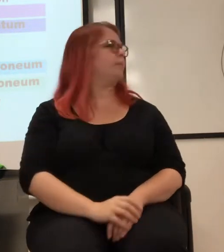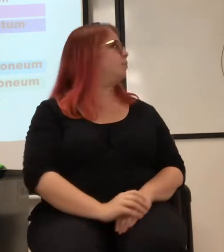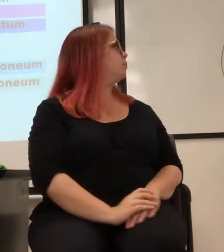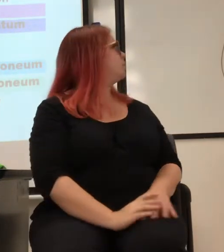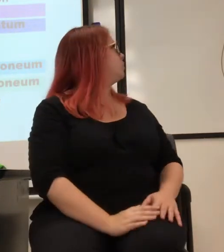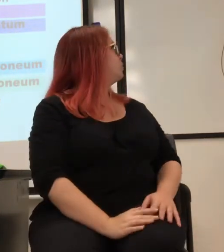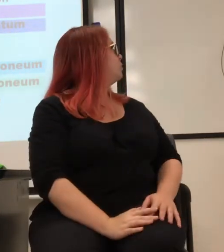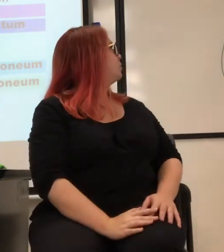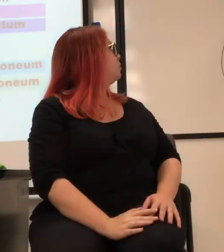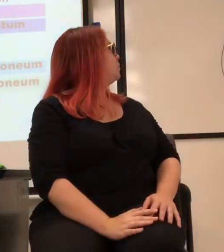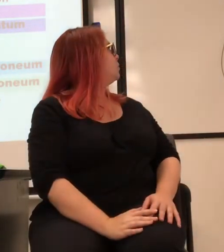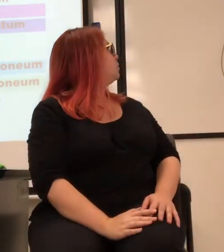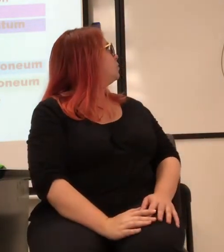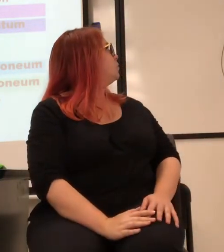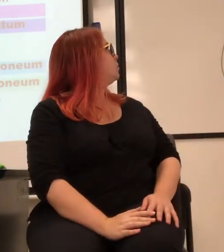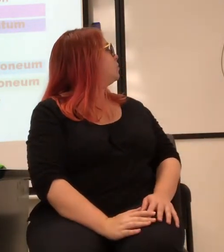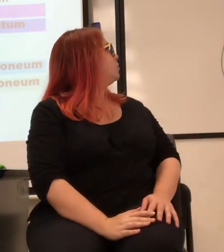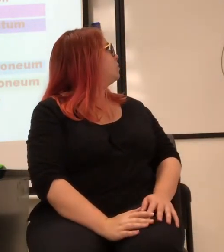dome-shaped muscle.